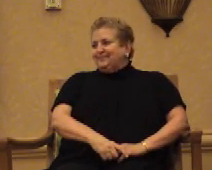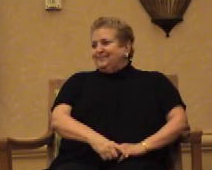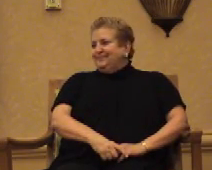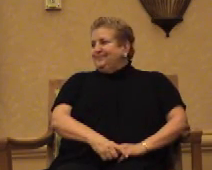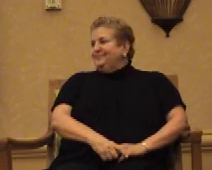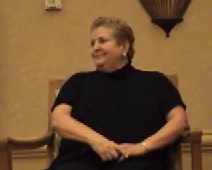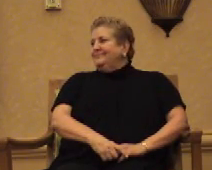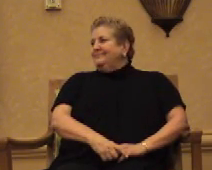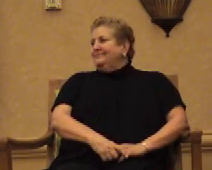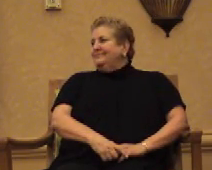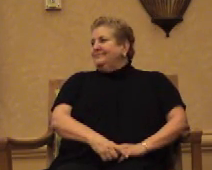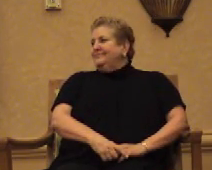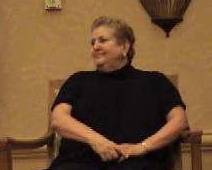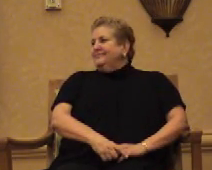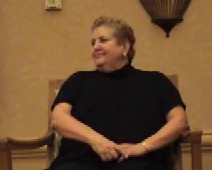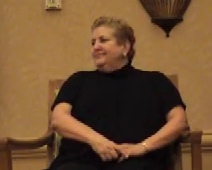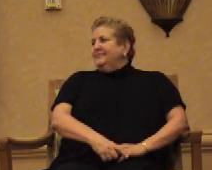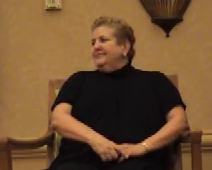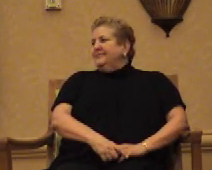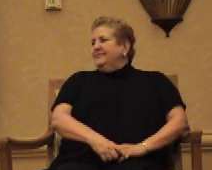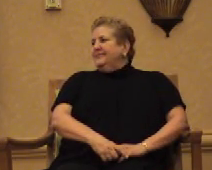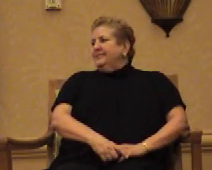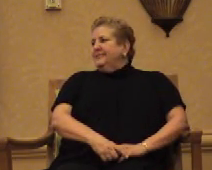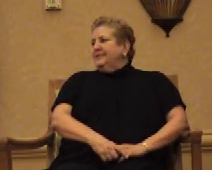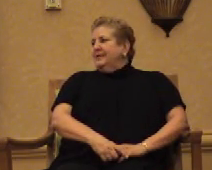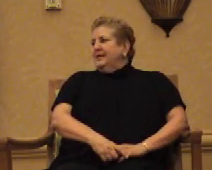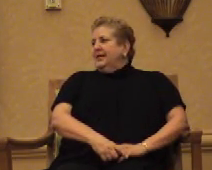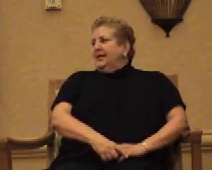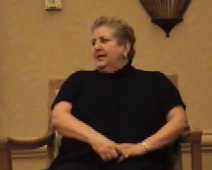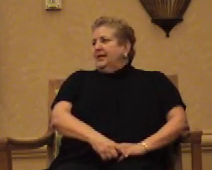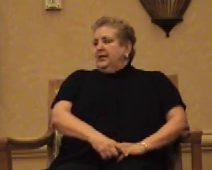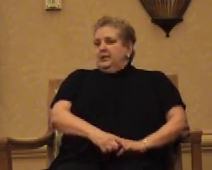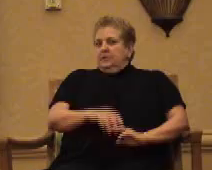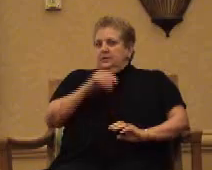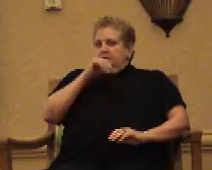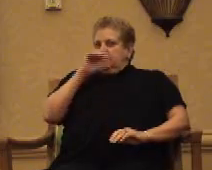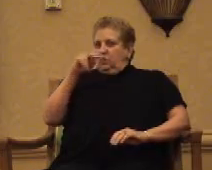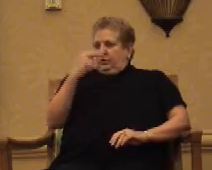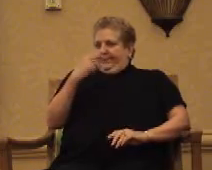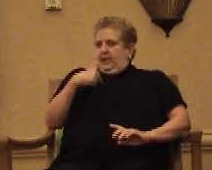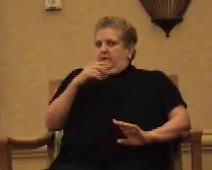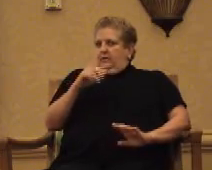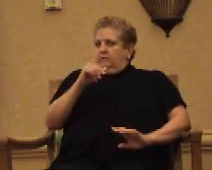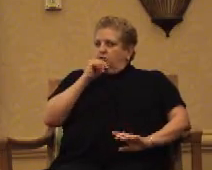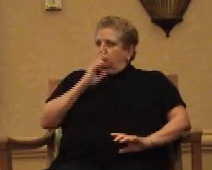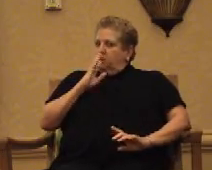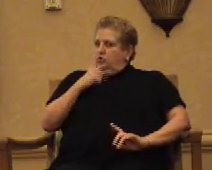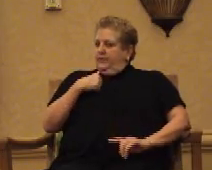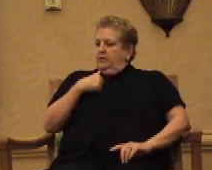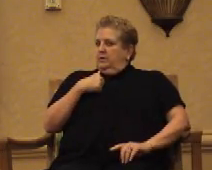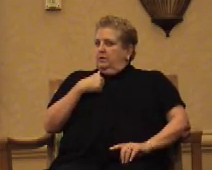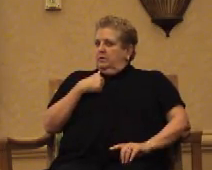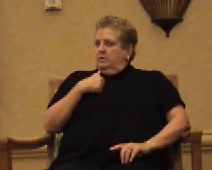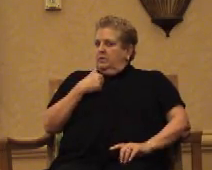It's kind of like, don't look at me, don't talk to me, give me your cheeseburger.